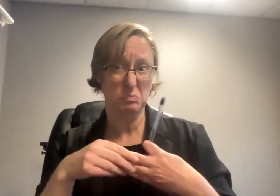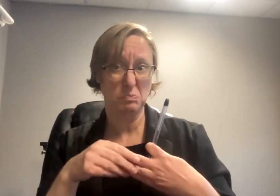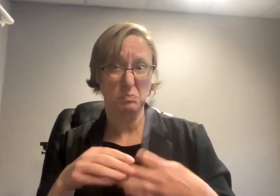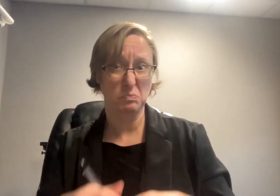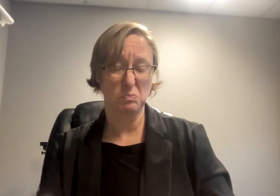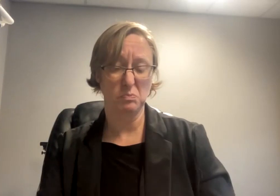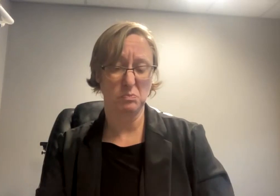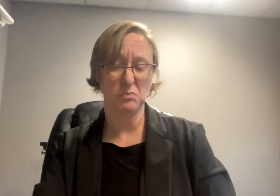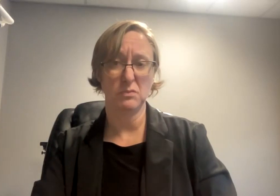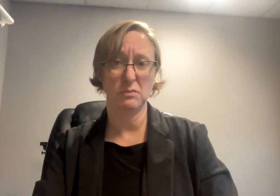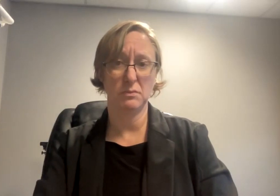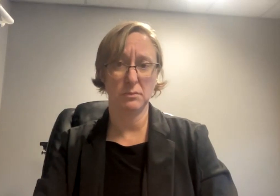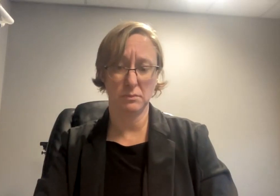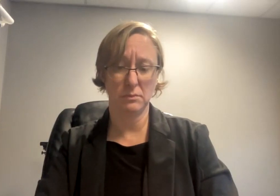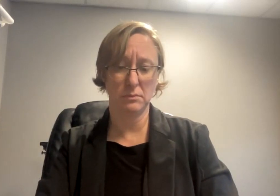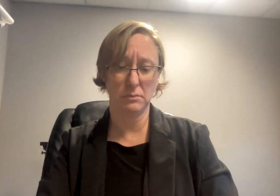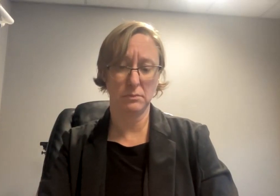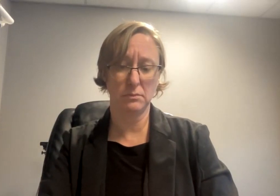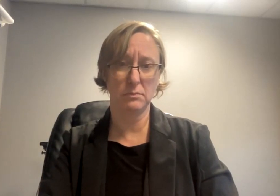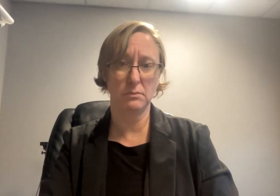Anybody? First come, first.